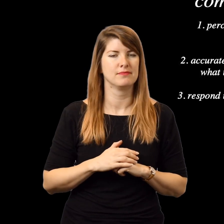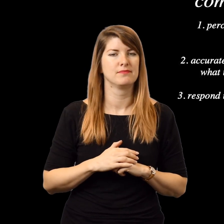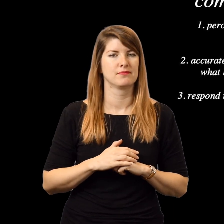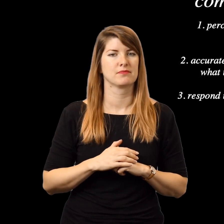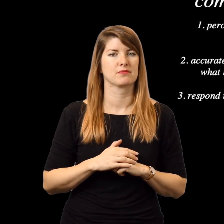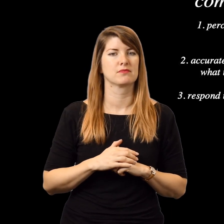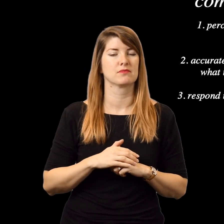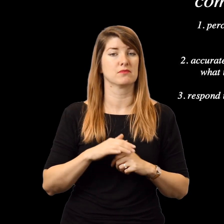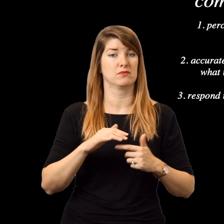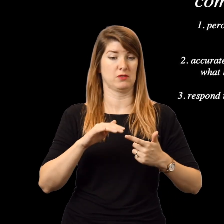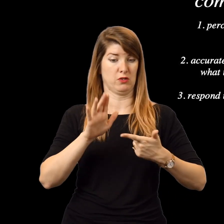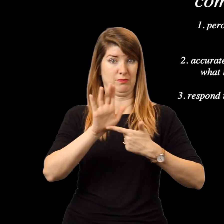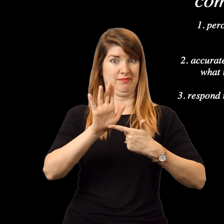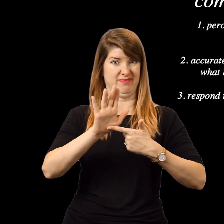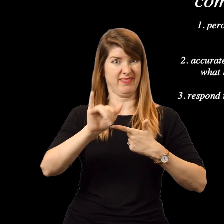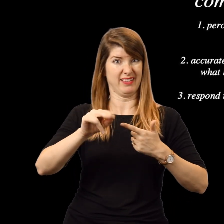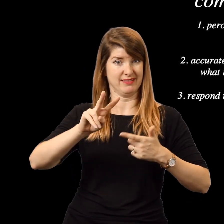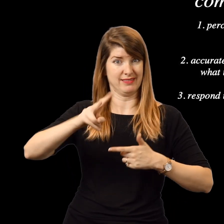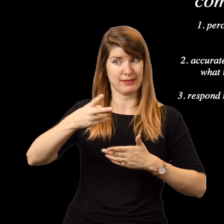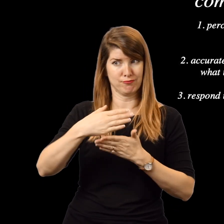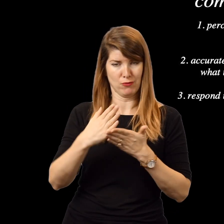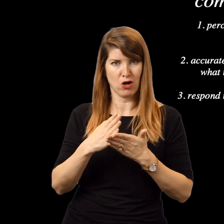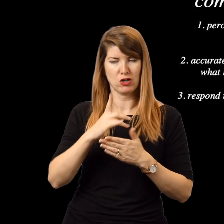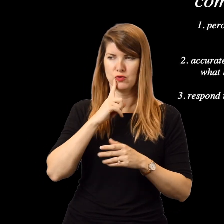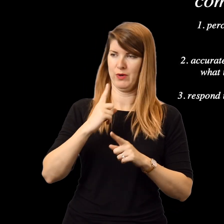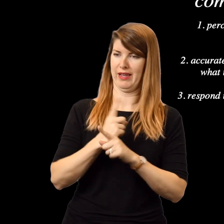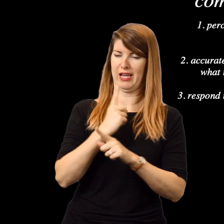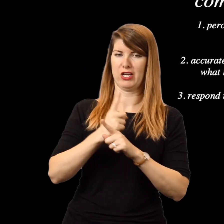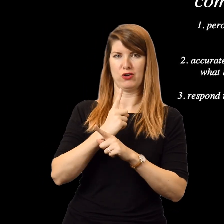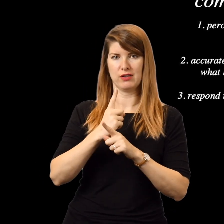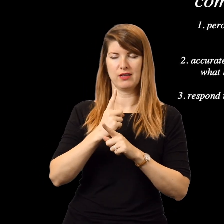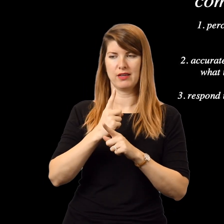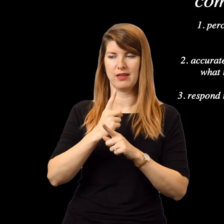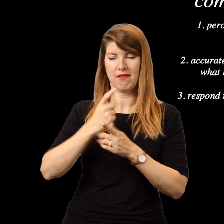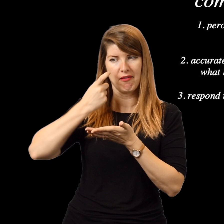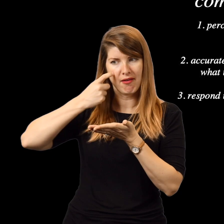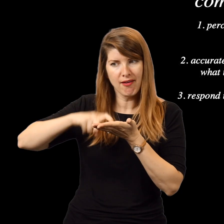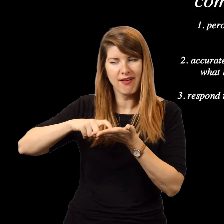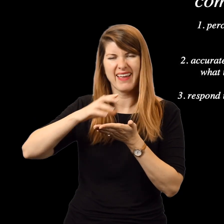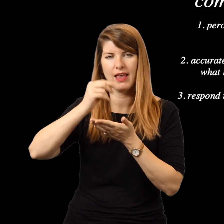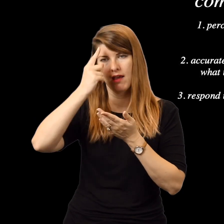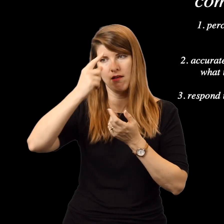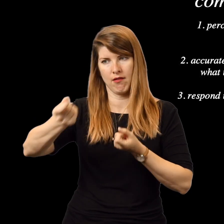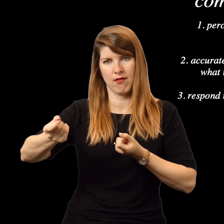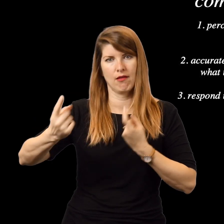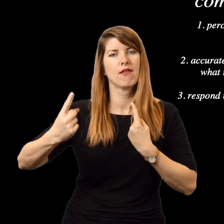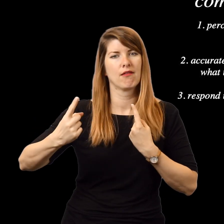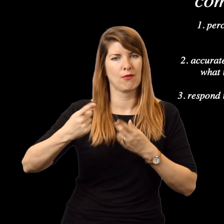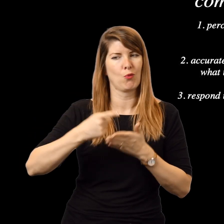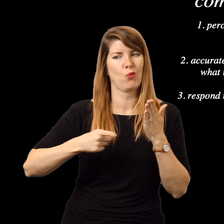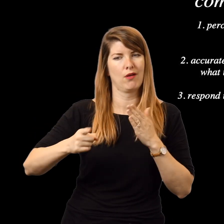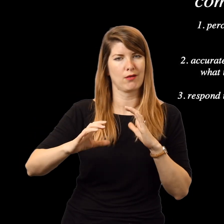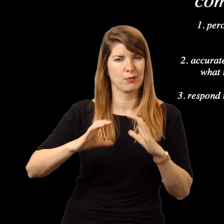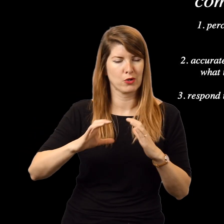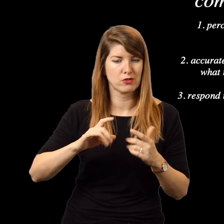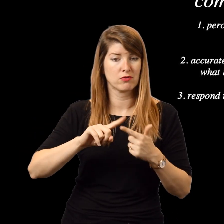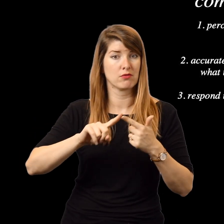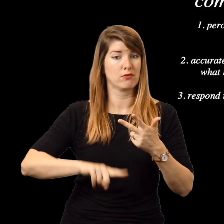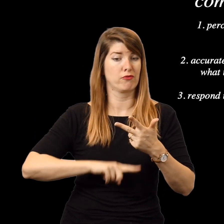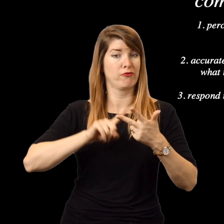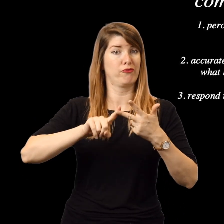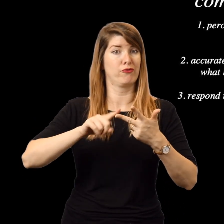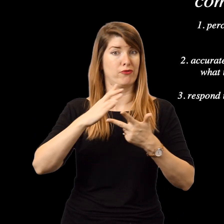mean. So the second component of contingent communication is to accurately perceive and understand what's being